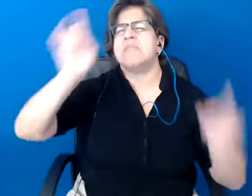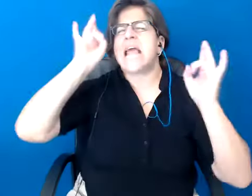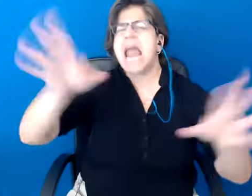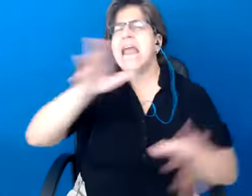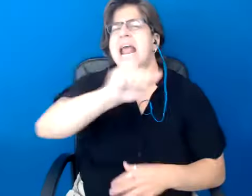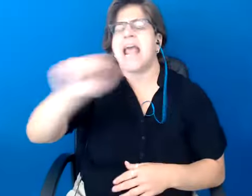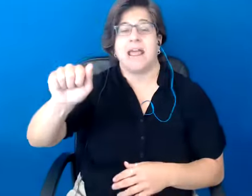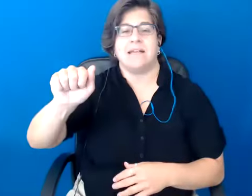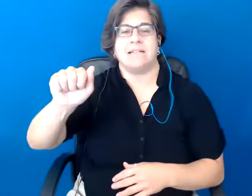AA,